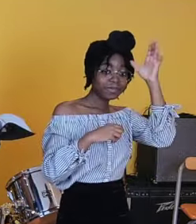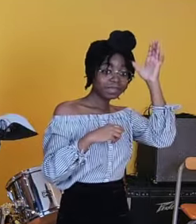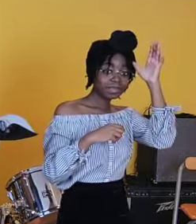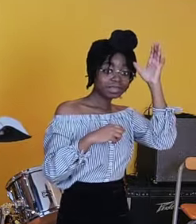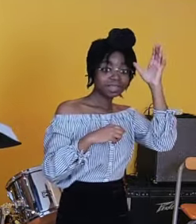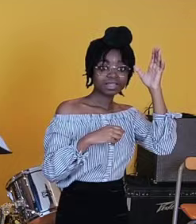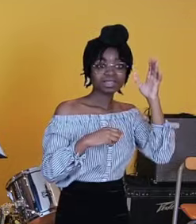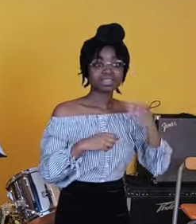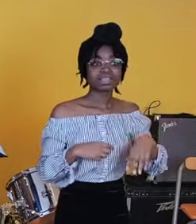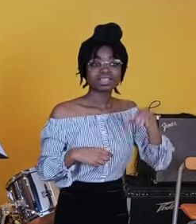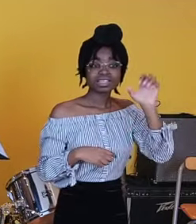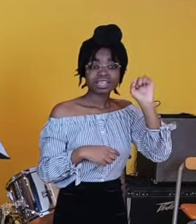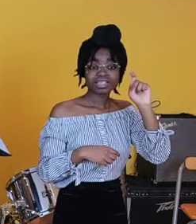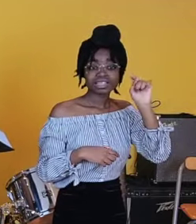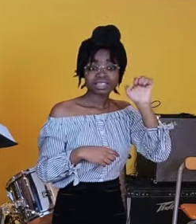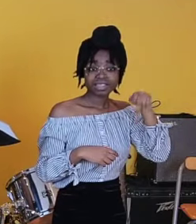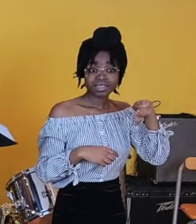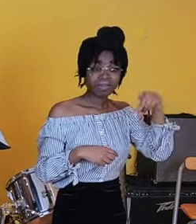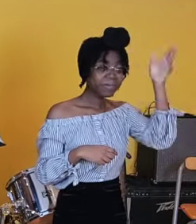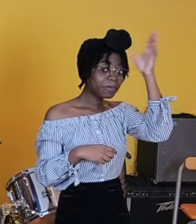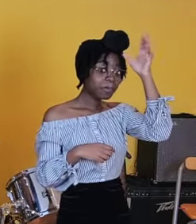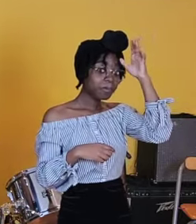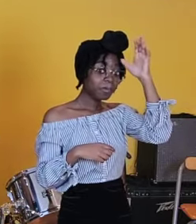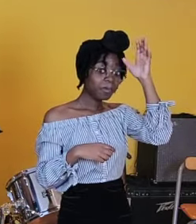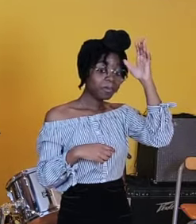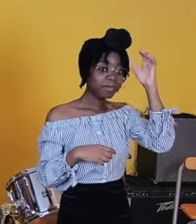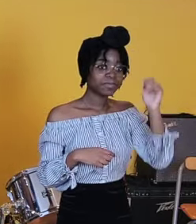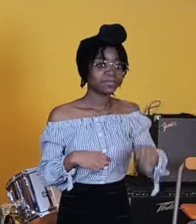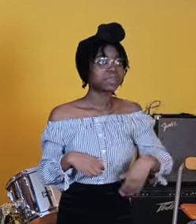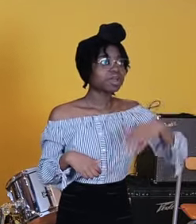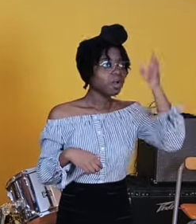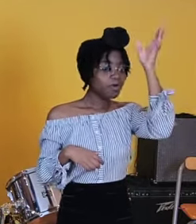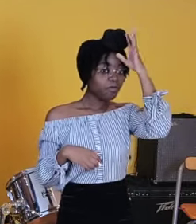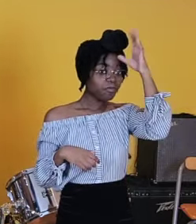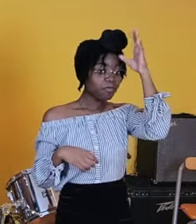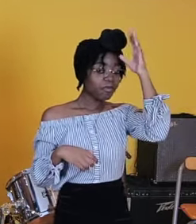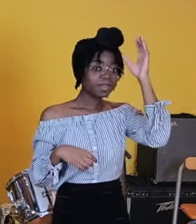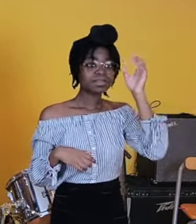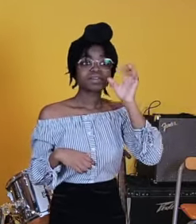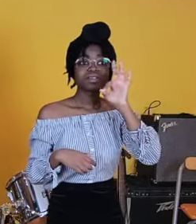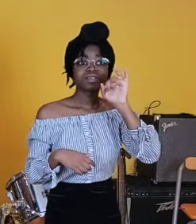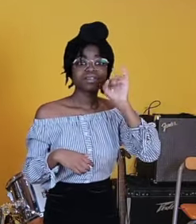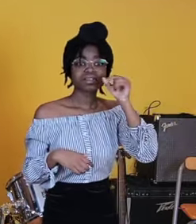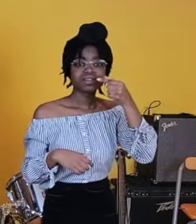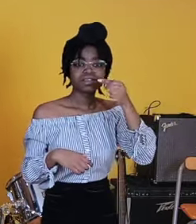have father figures. We have what we call in pop culture baby daddies.